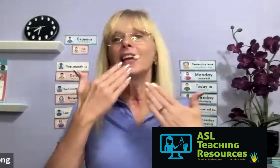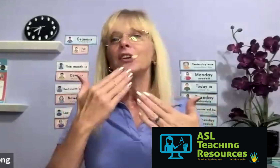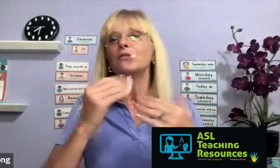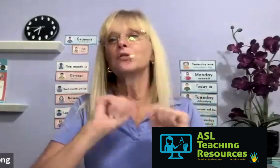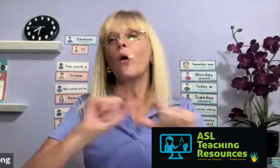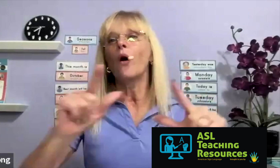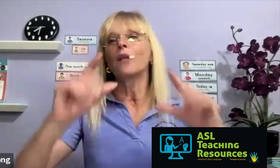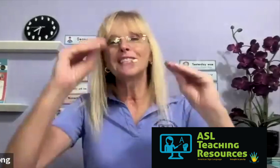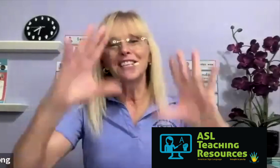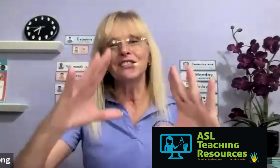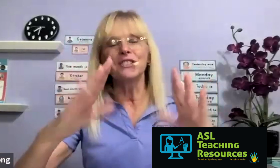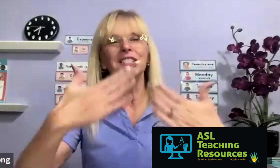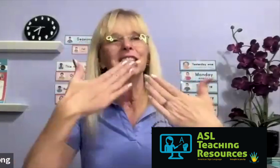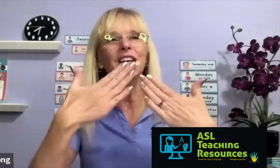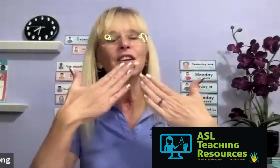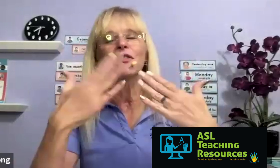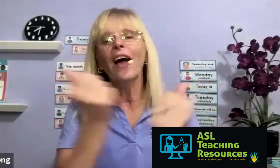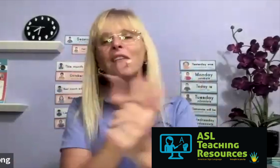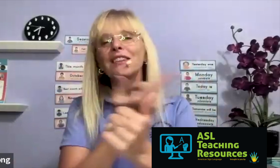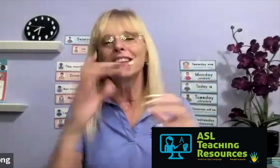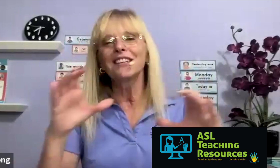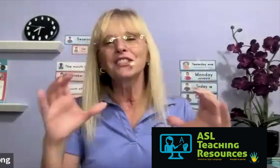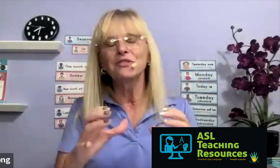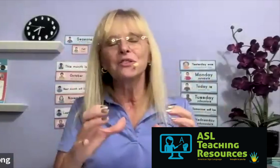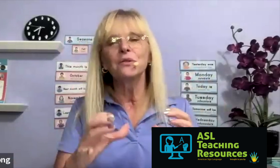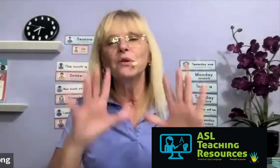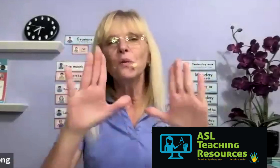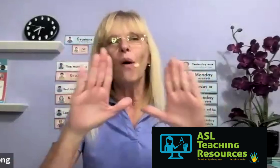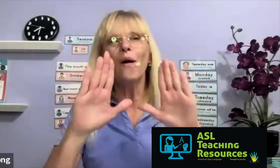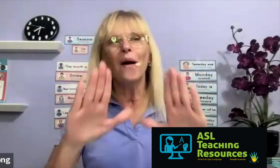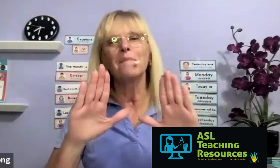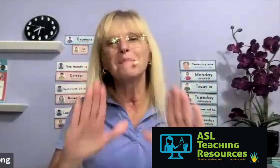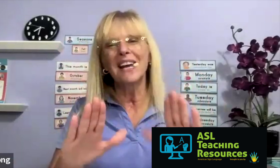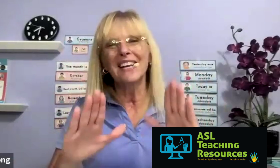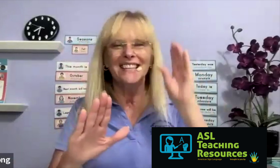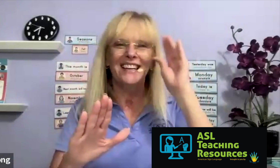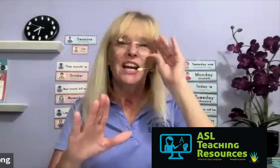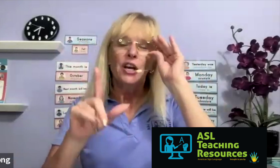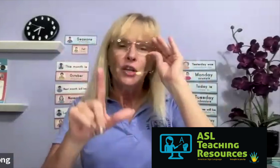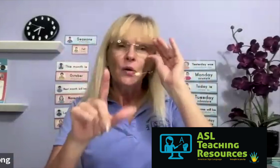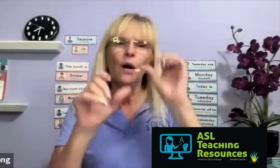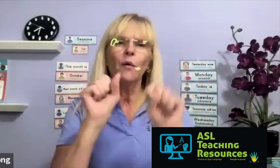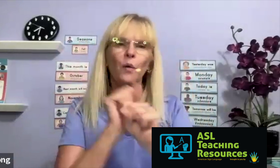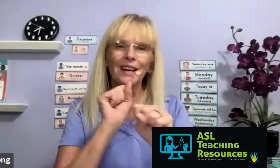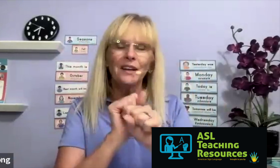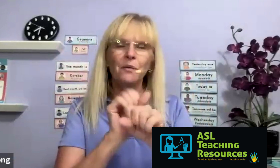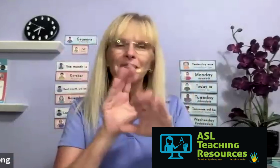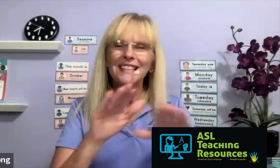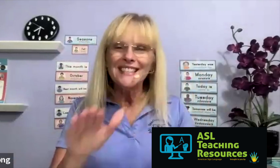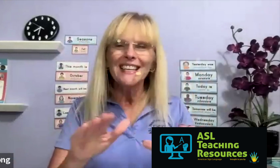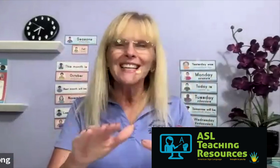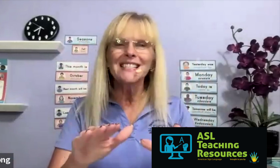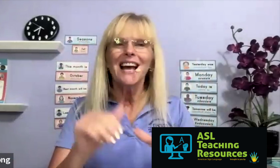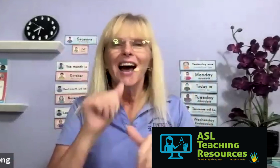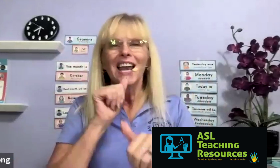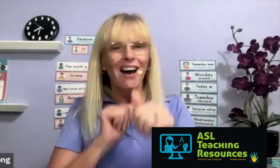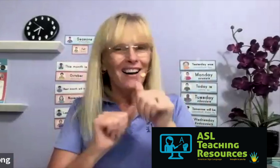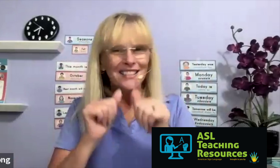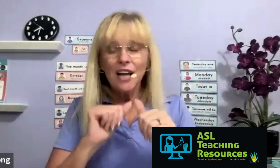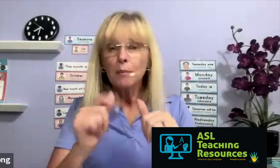you to all the teachers. Thank you for everything that you do. You are amazing. You are working with these kids nonstop. You're